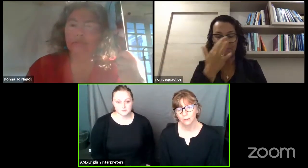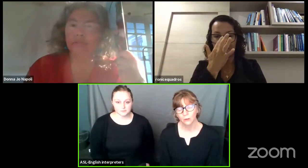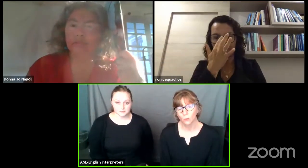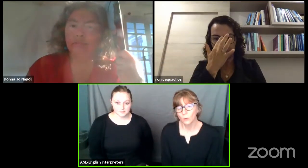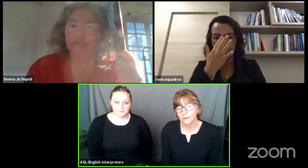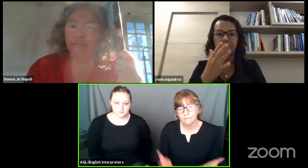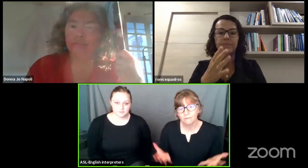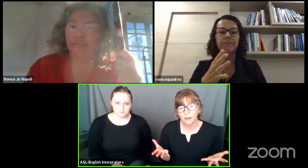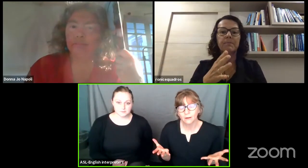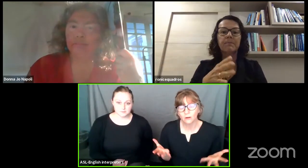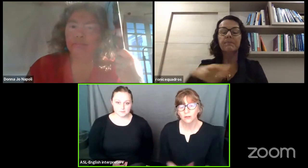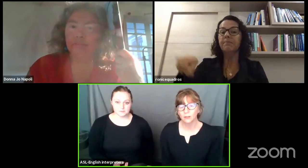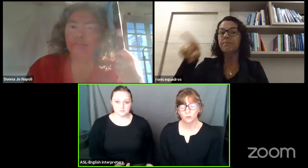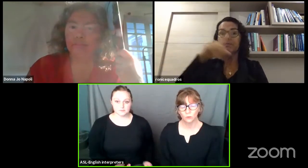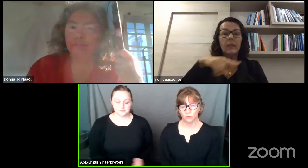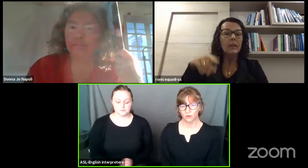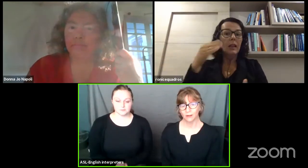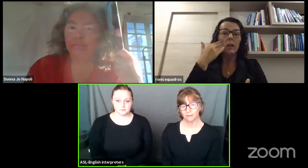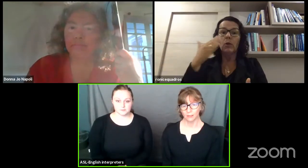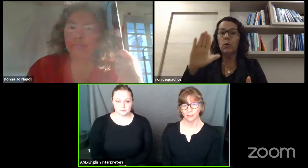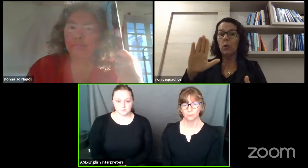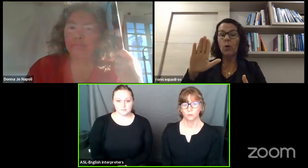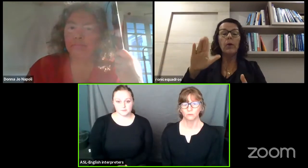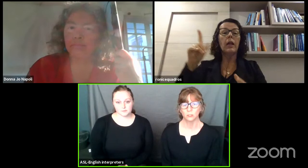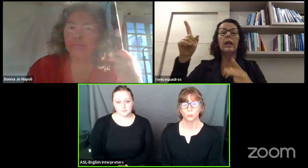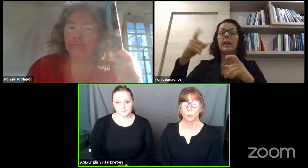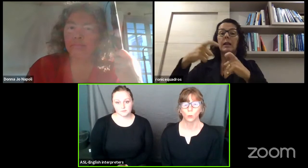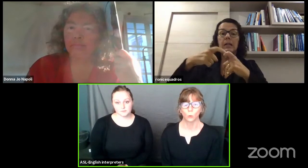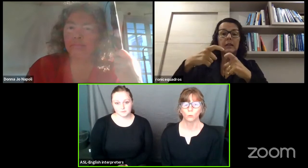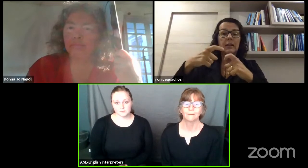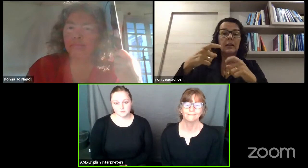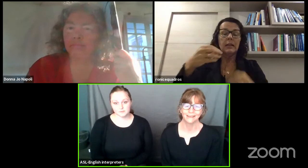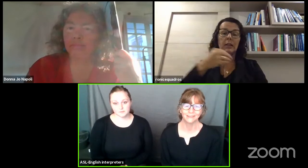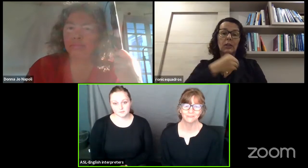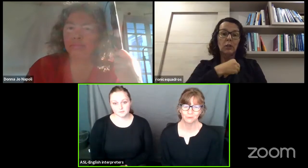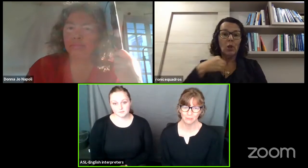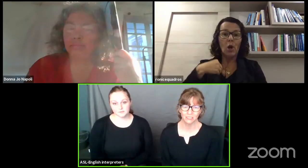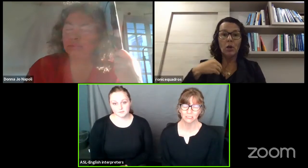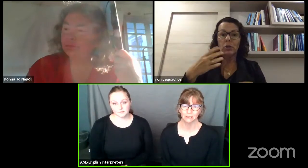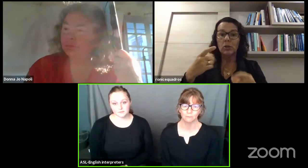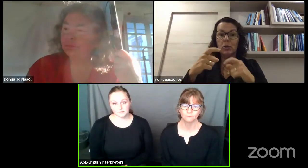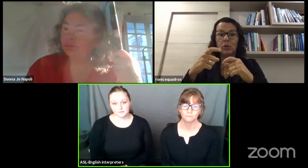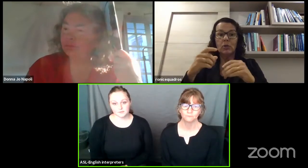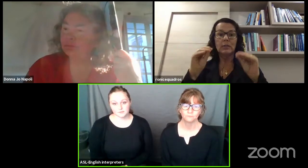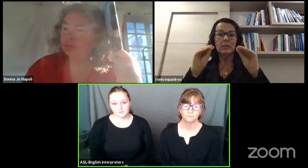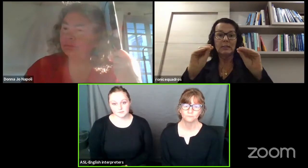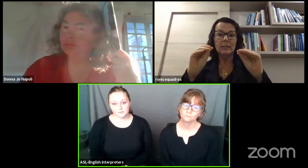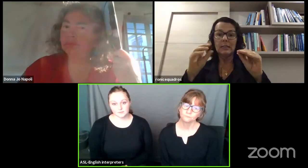hearing and are unaware of that are unable to provide that. They don't know that information.